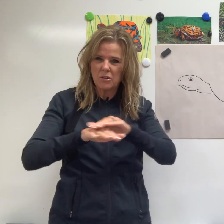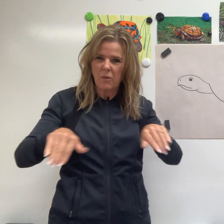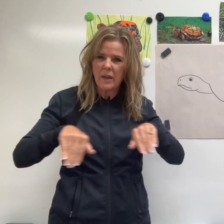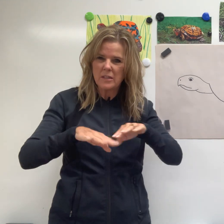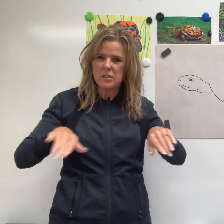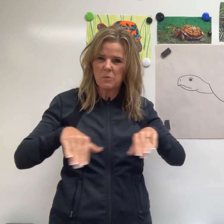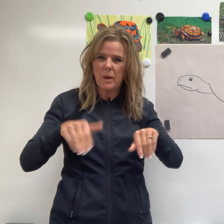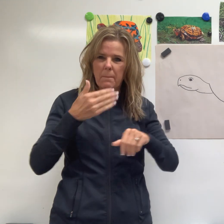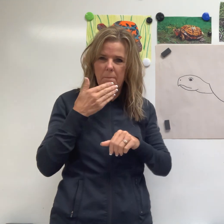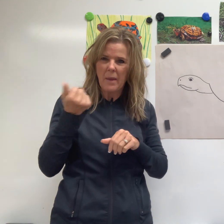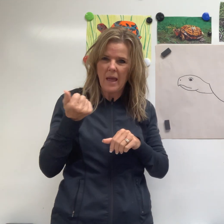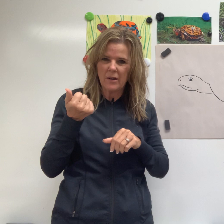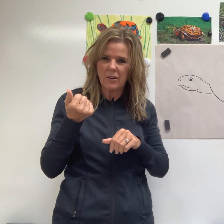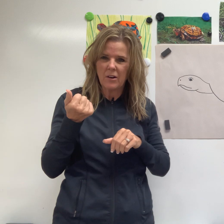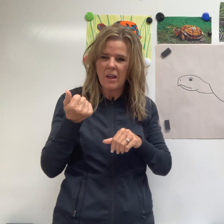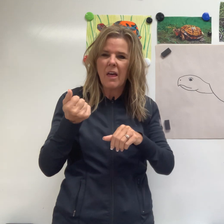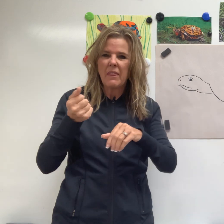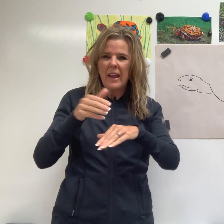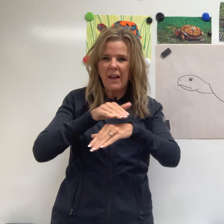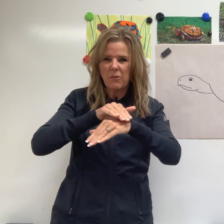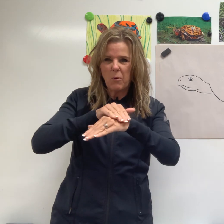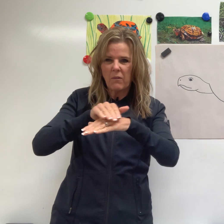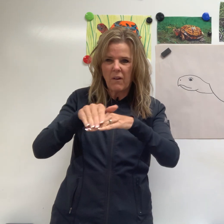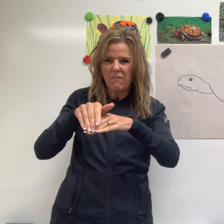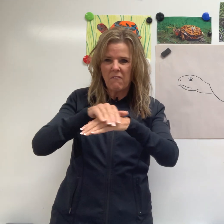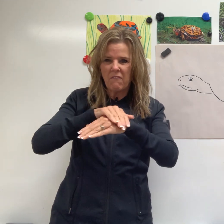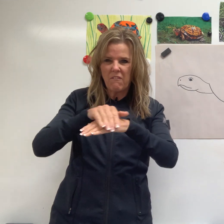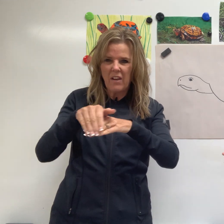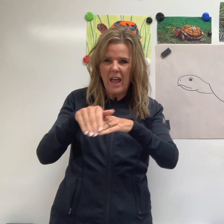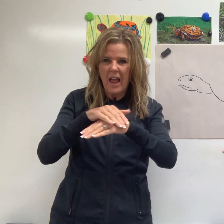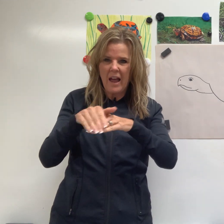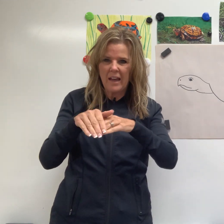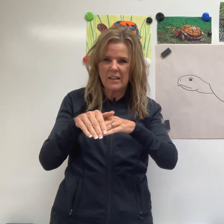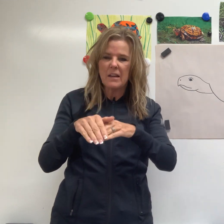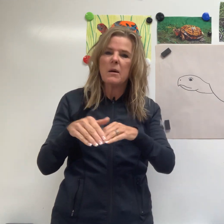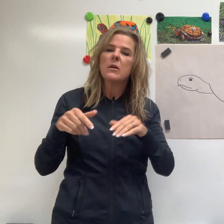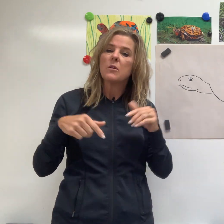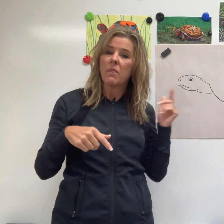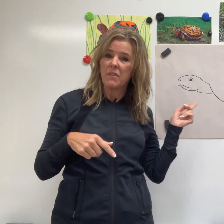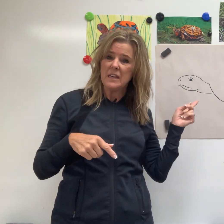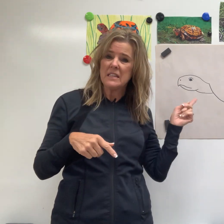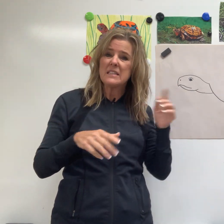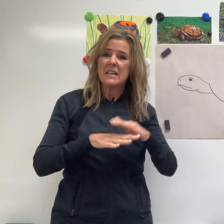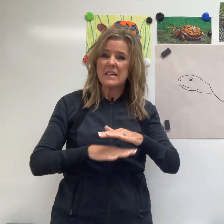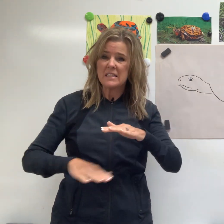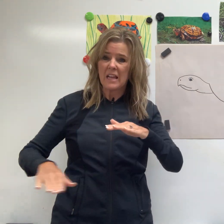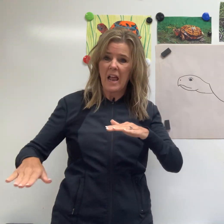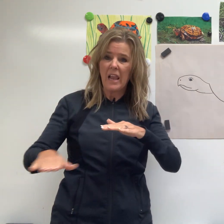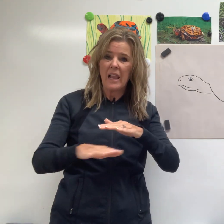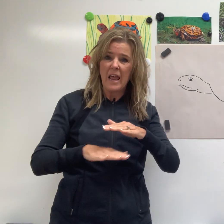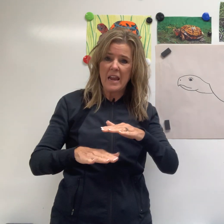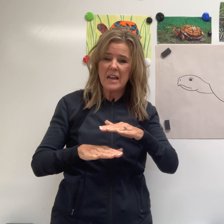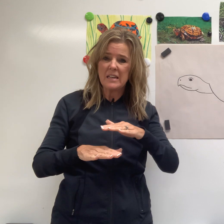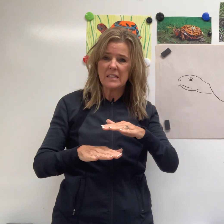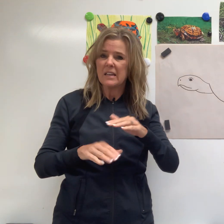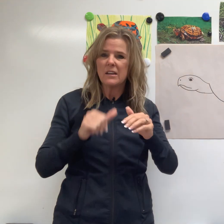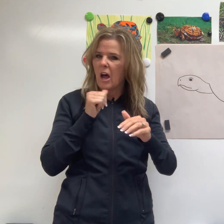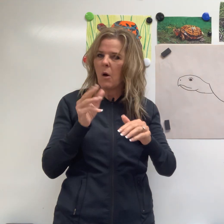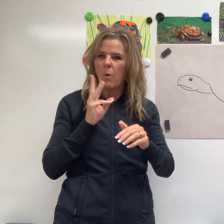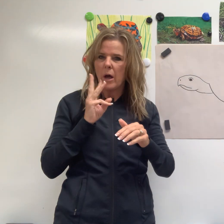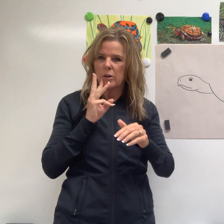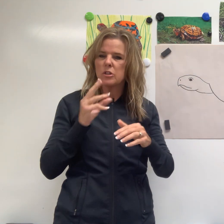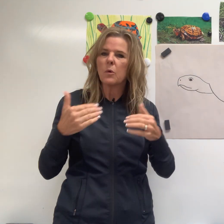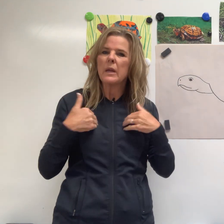little bit better, they have more of a flat shell. So this is a land turtle, so he's got more of a bump up. So we're gonna